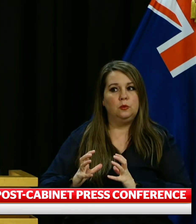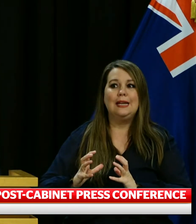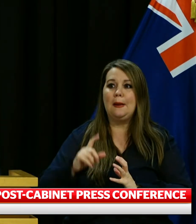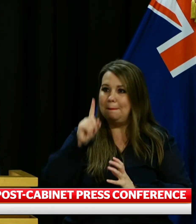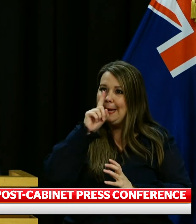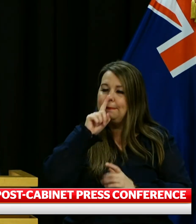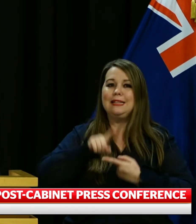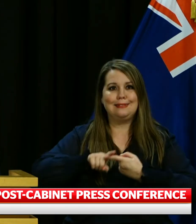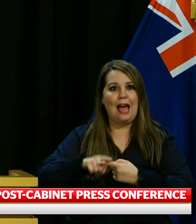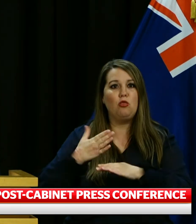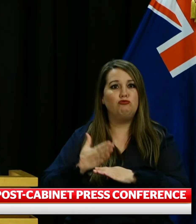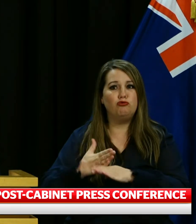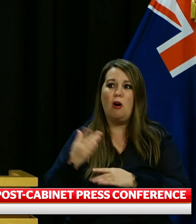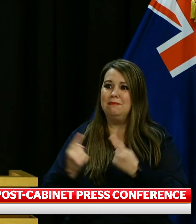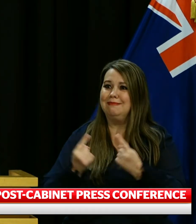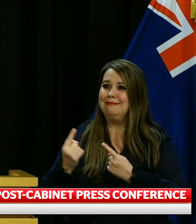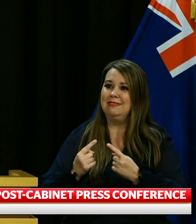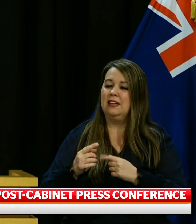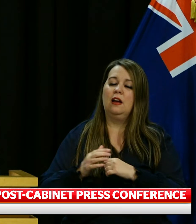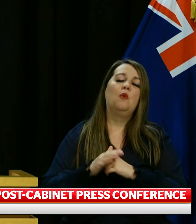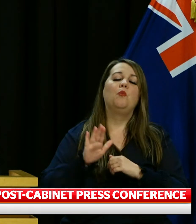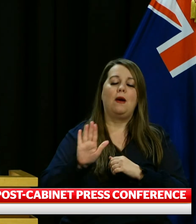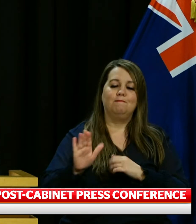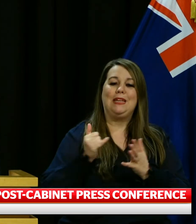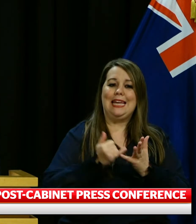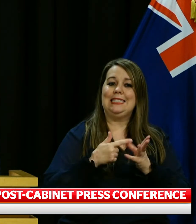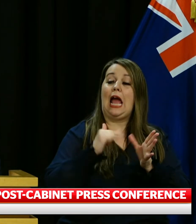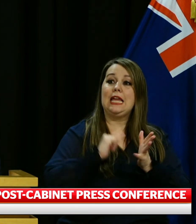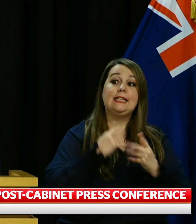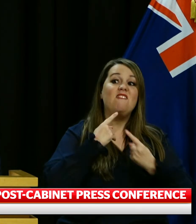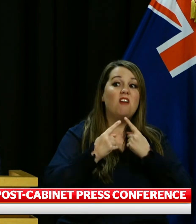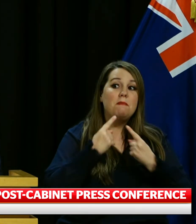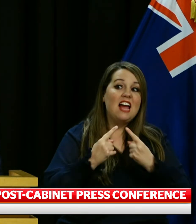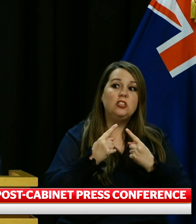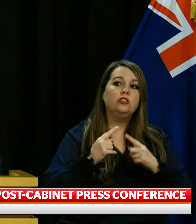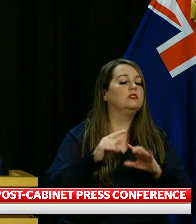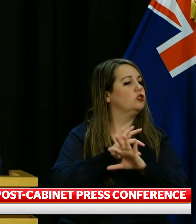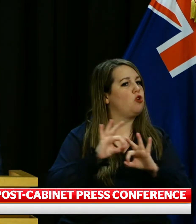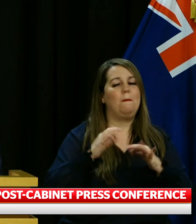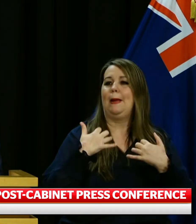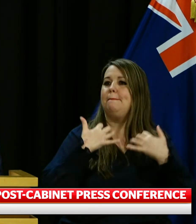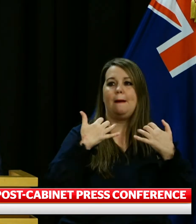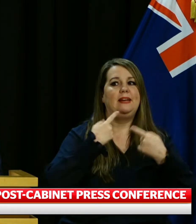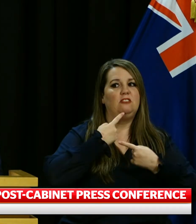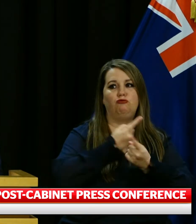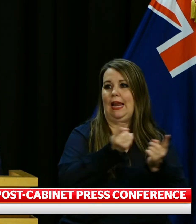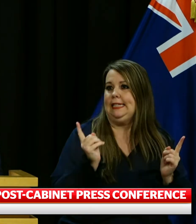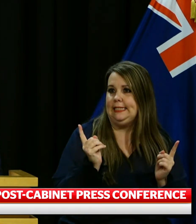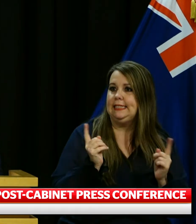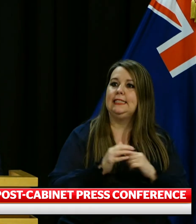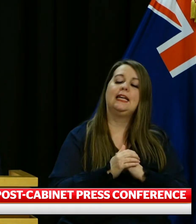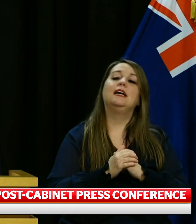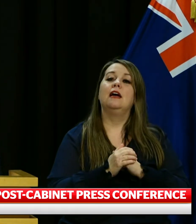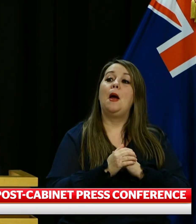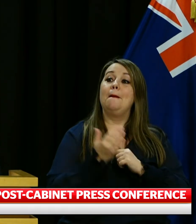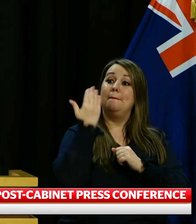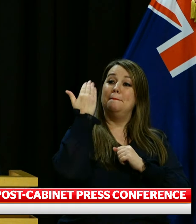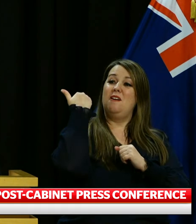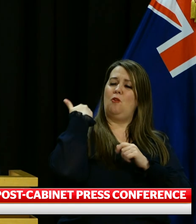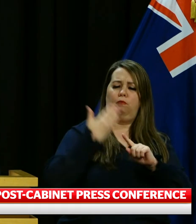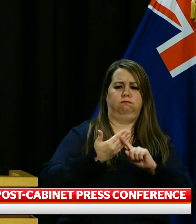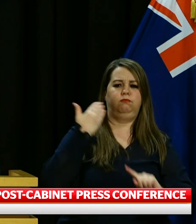released. My understanding is that I think back in about 2016, some limited information about SAS recruitment was